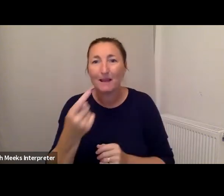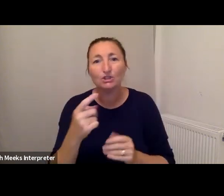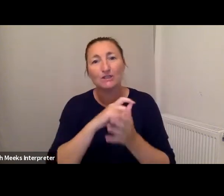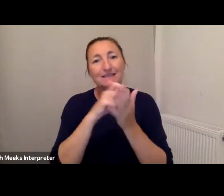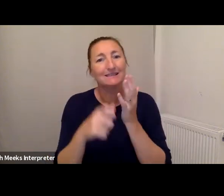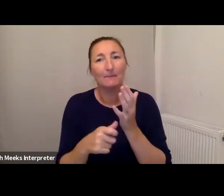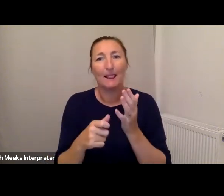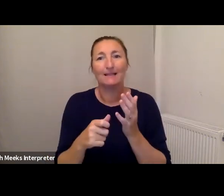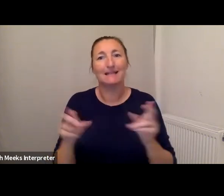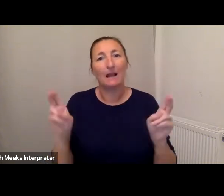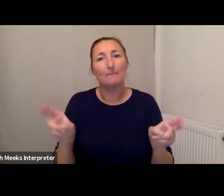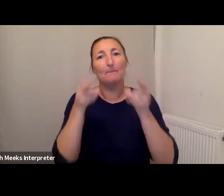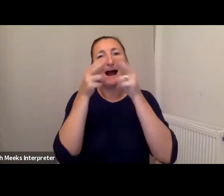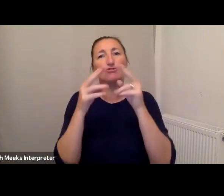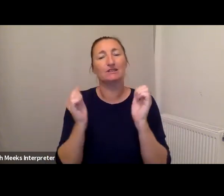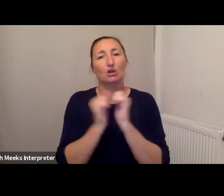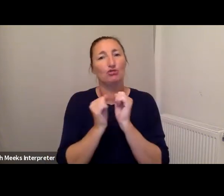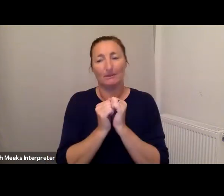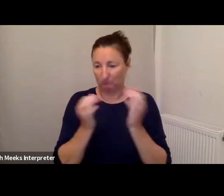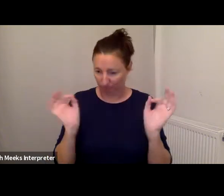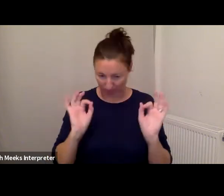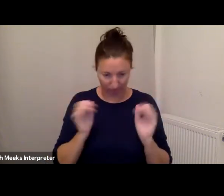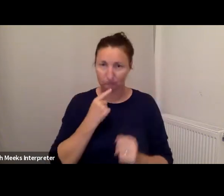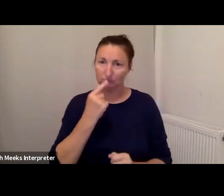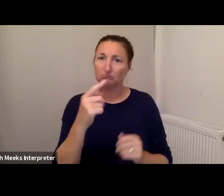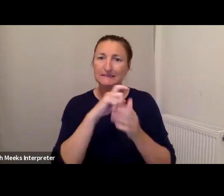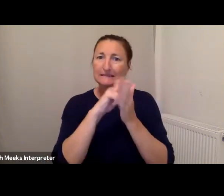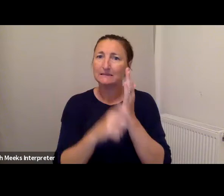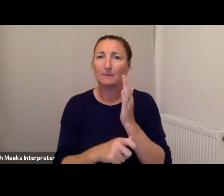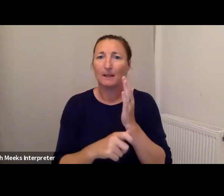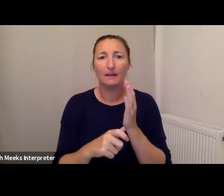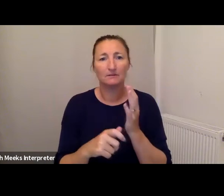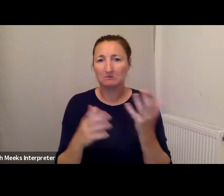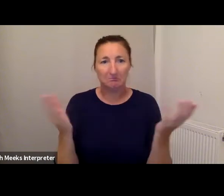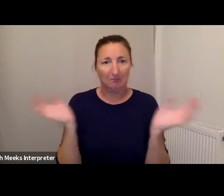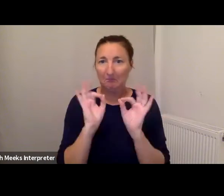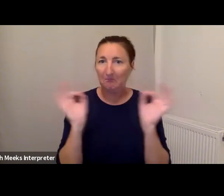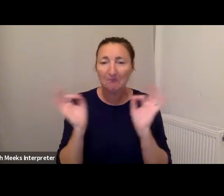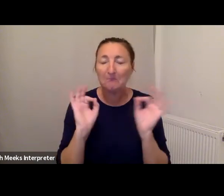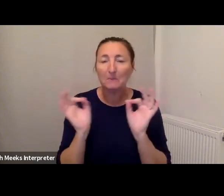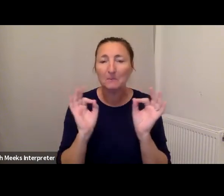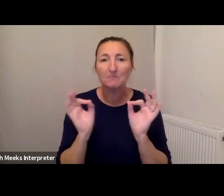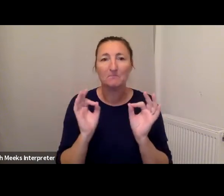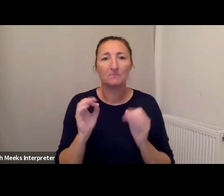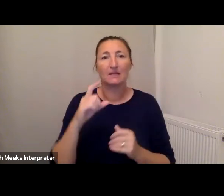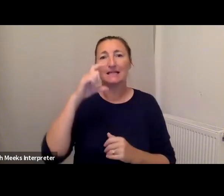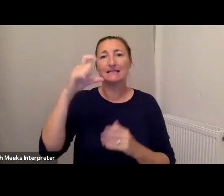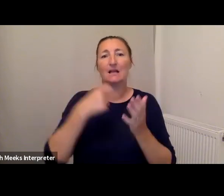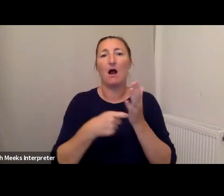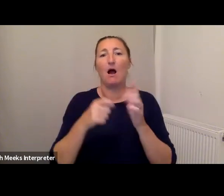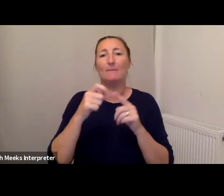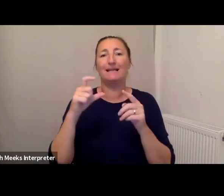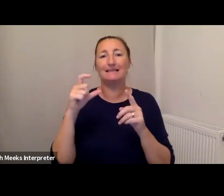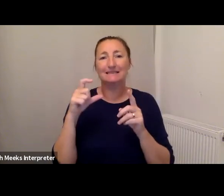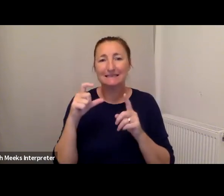the Paris Agreements, and likewise there's very little mention of climate change or no mention of climate change in the CRPD, the UN Convention on the